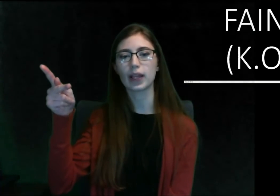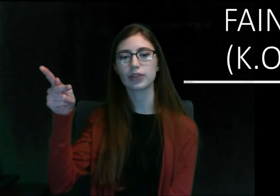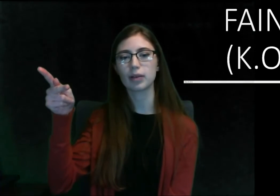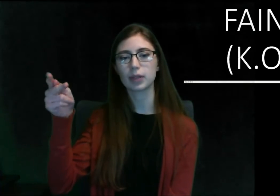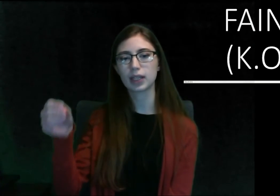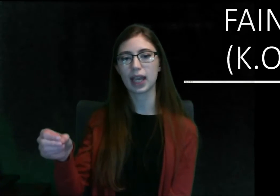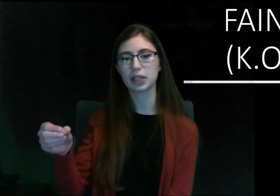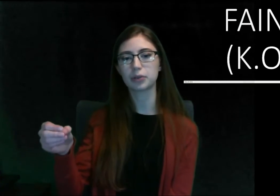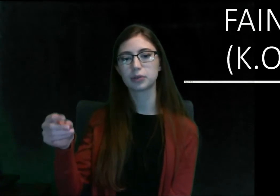handshake, KO.